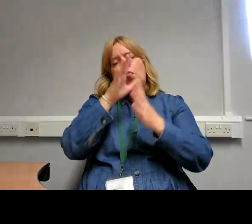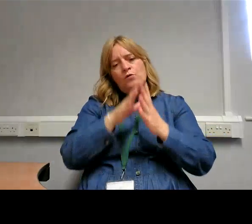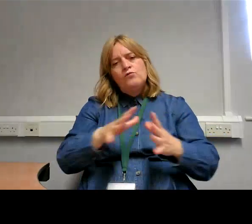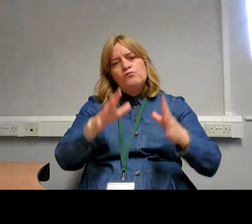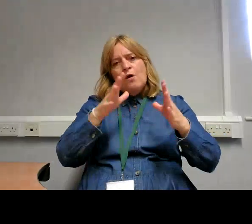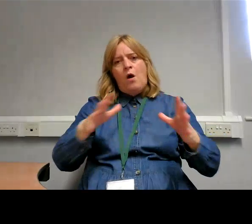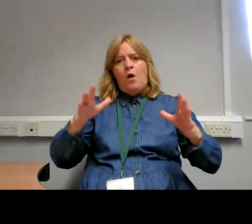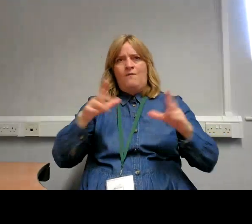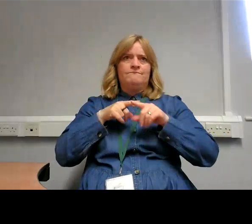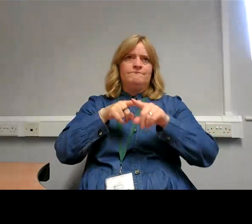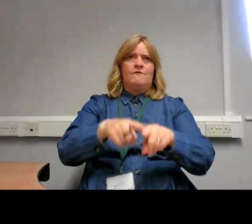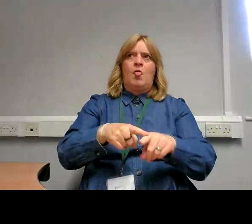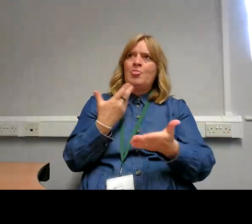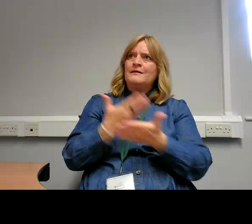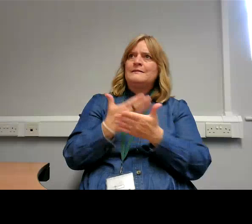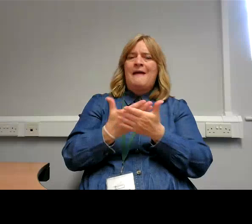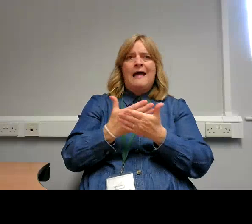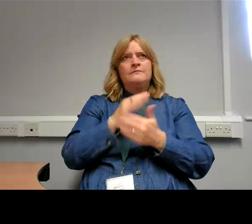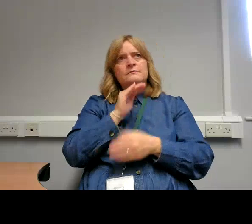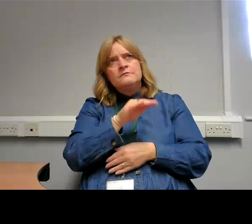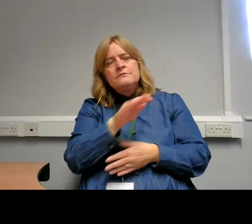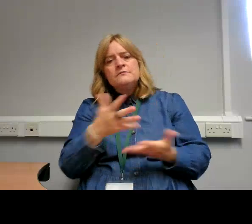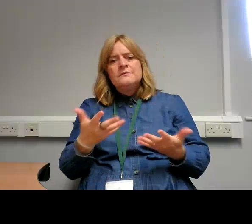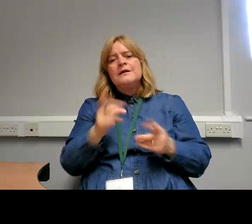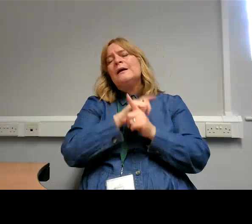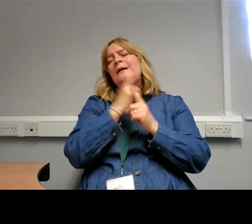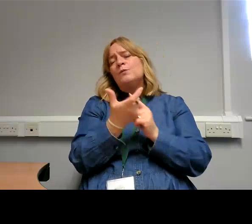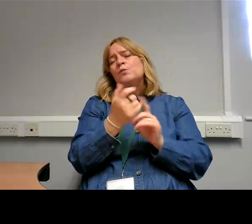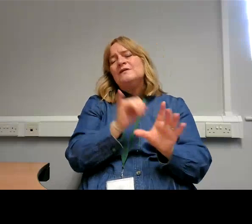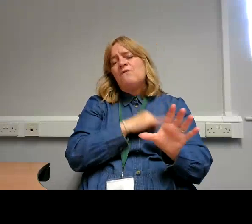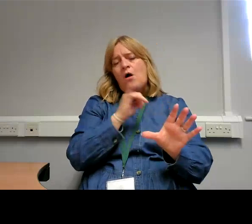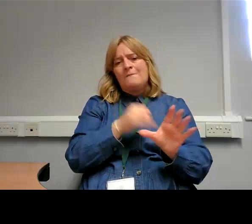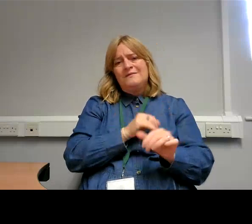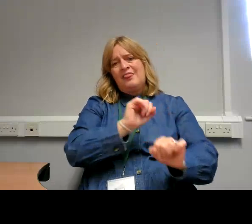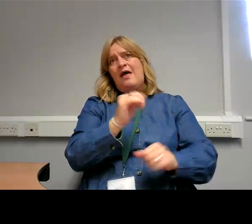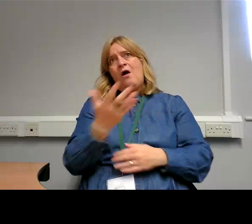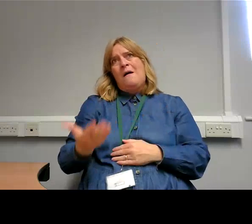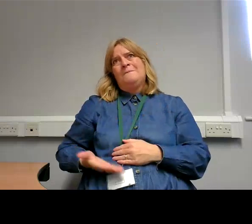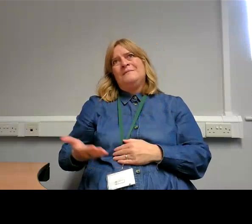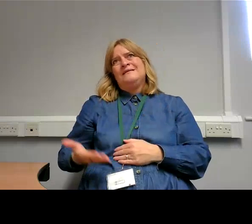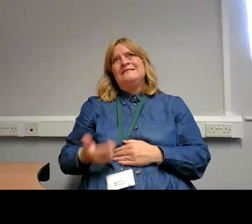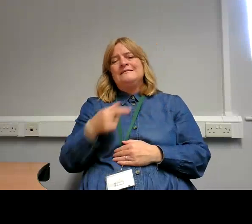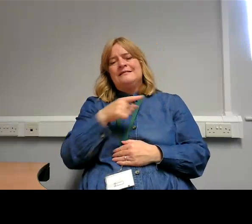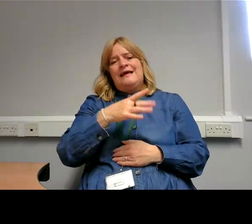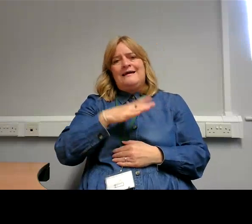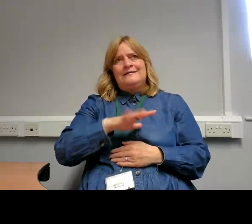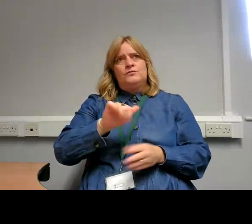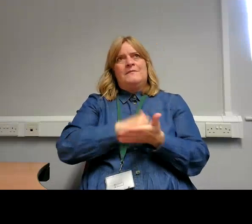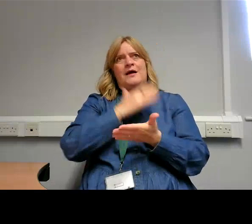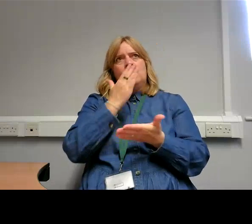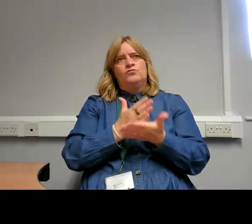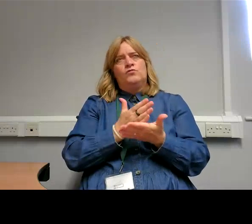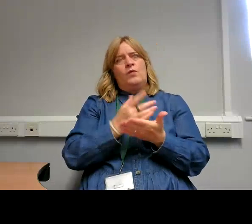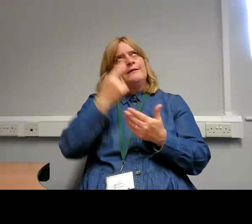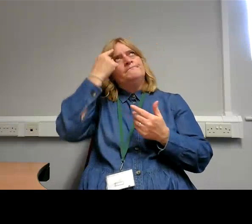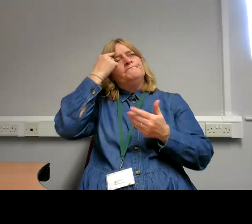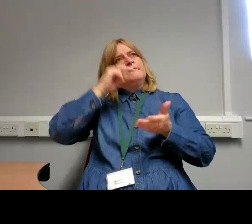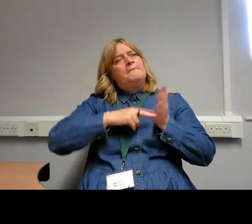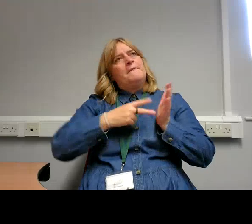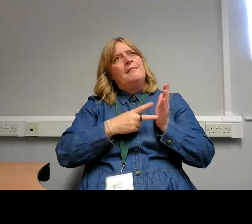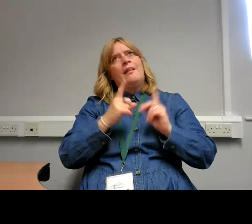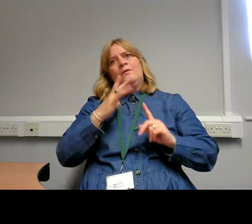You know, community pharmacies are a business that has to ensure that they plan out what they need to do. So